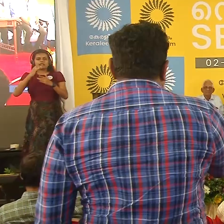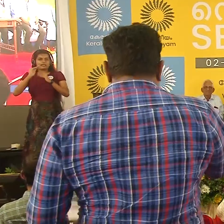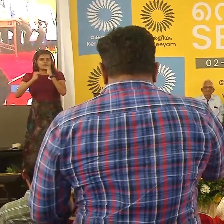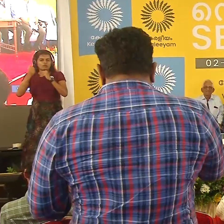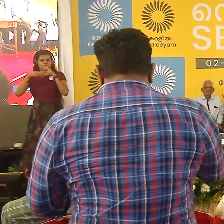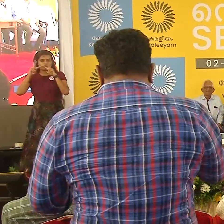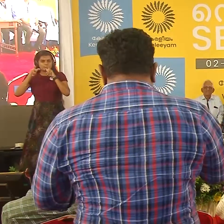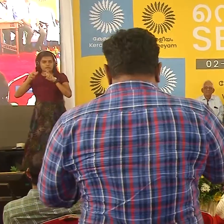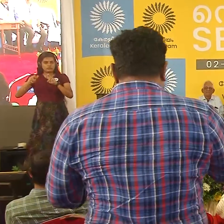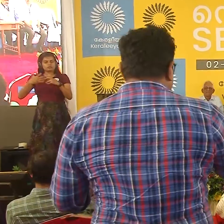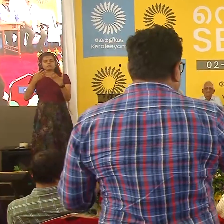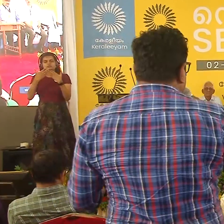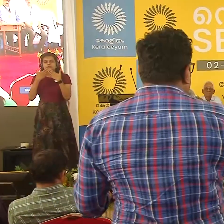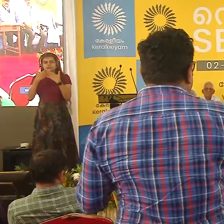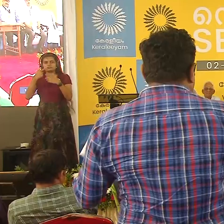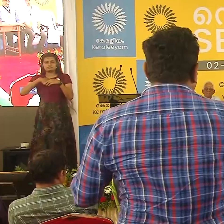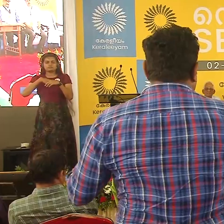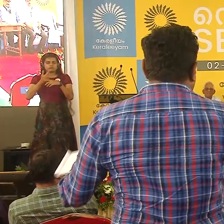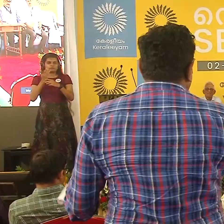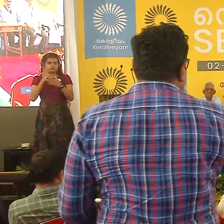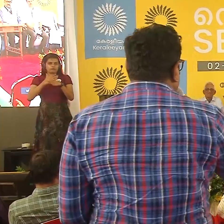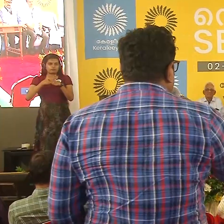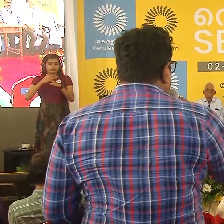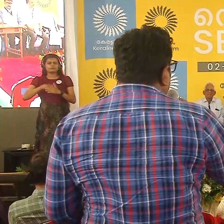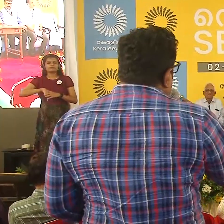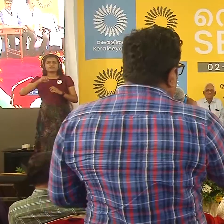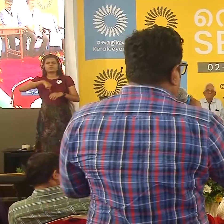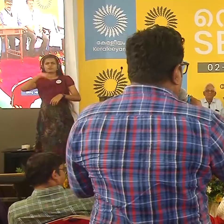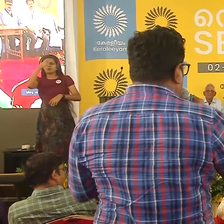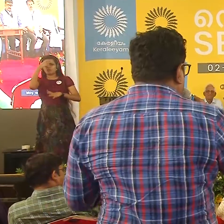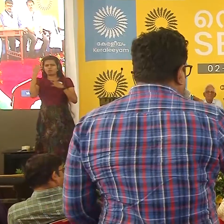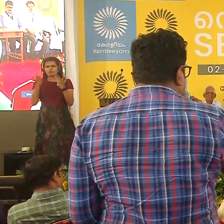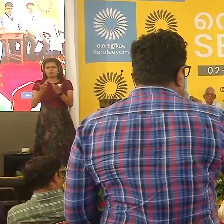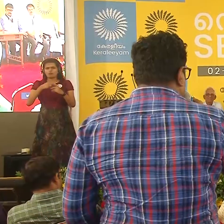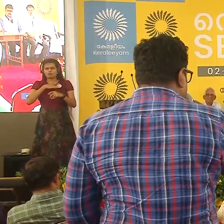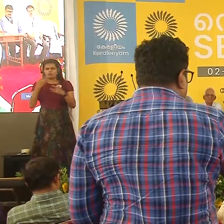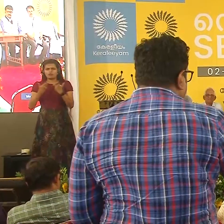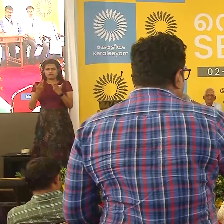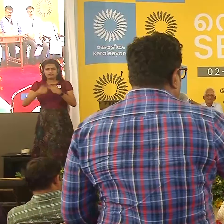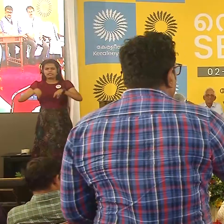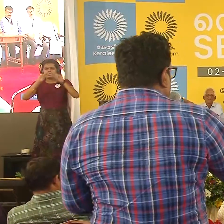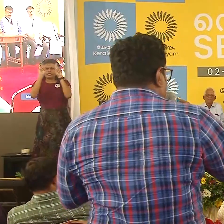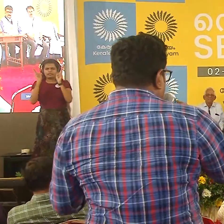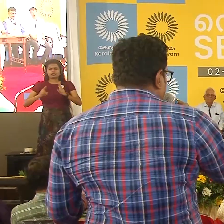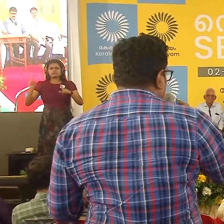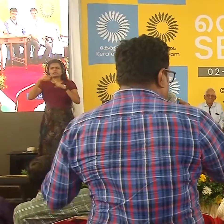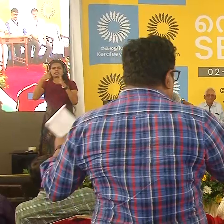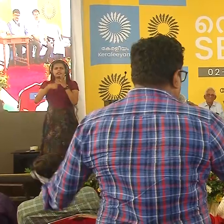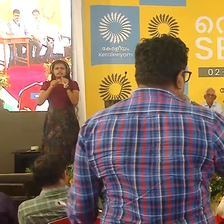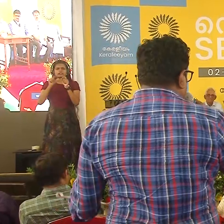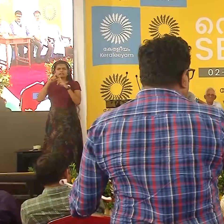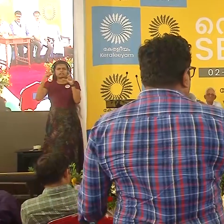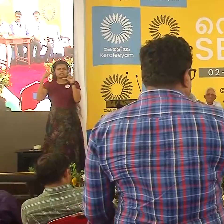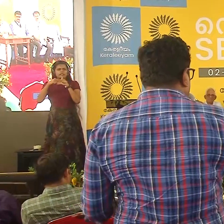Studies. Sir, my question means I have a concern that we have not discussed international trade in the